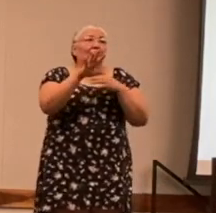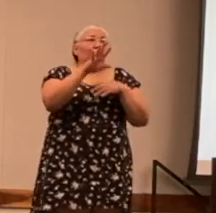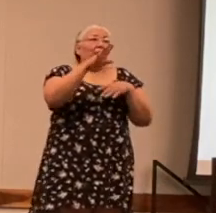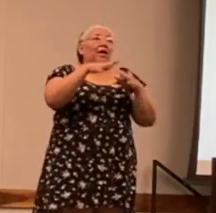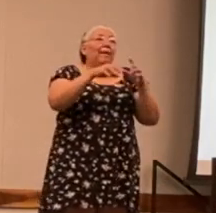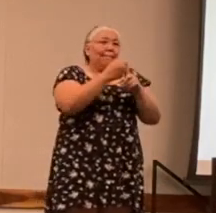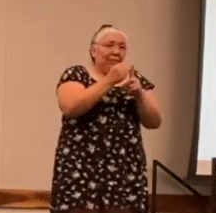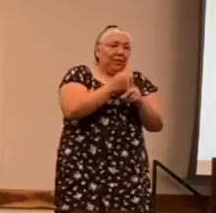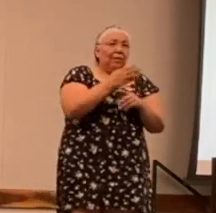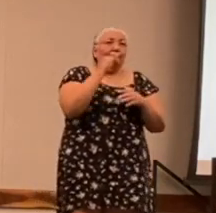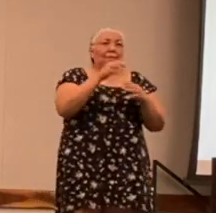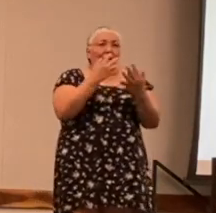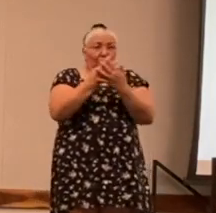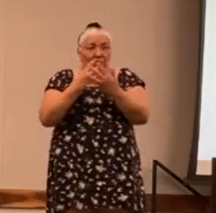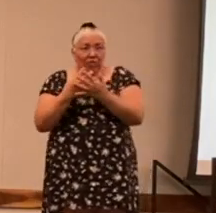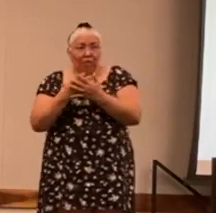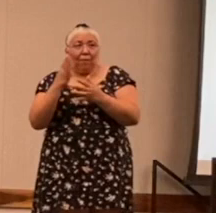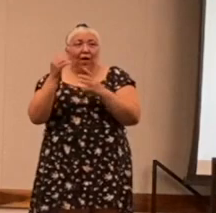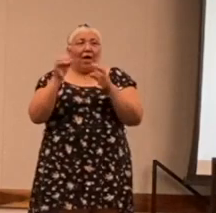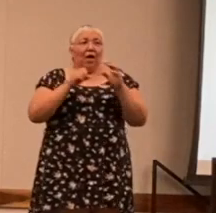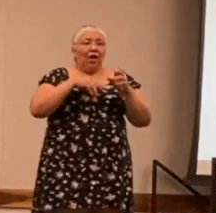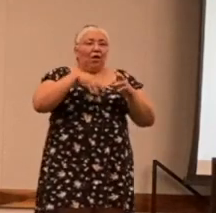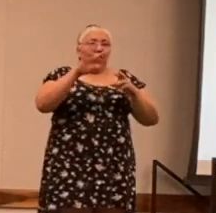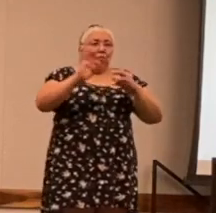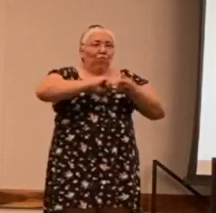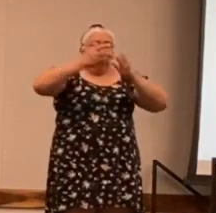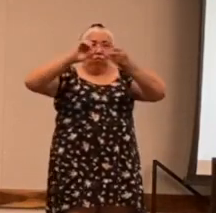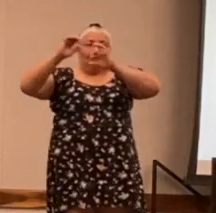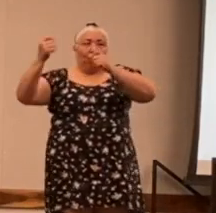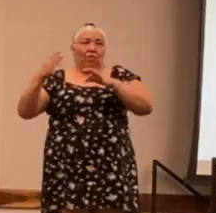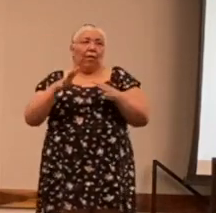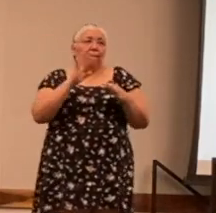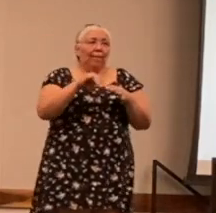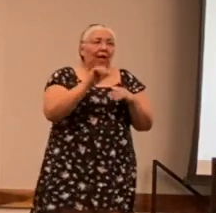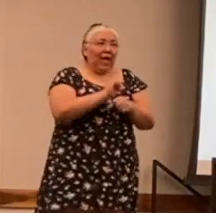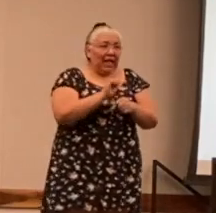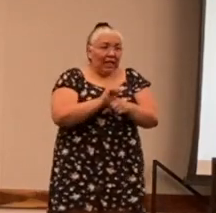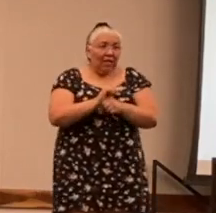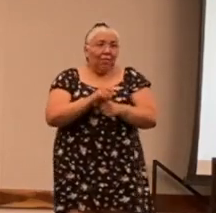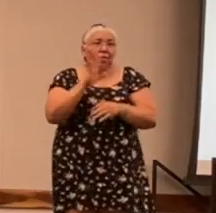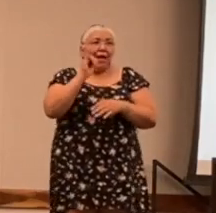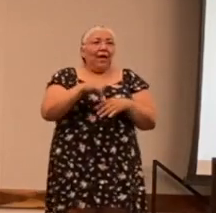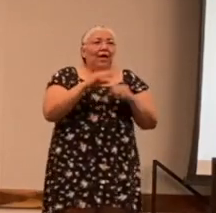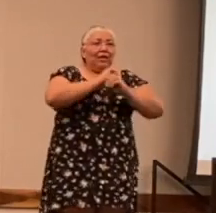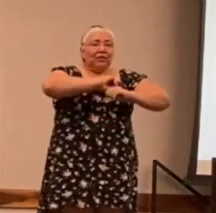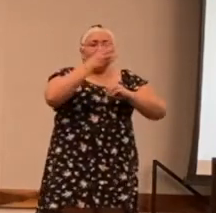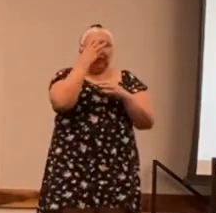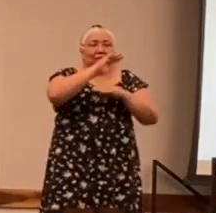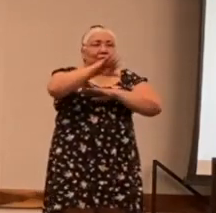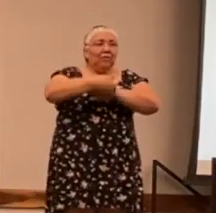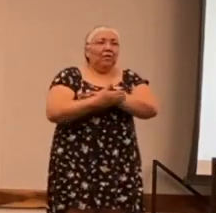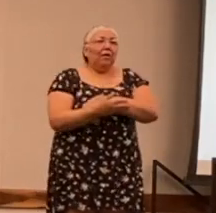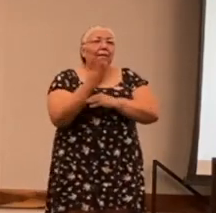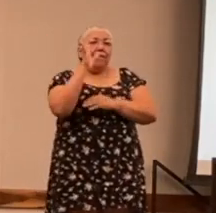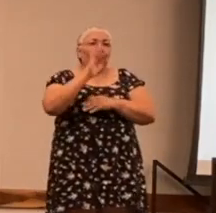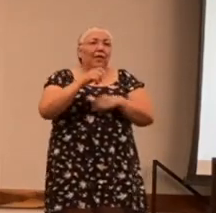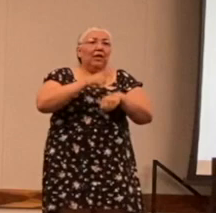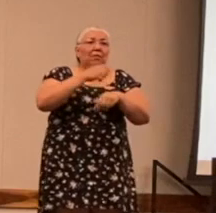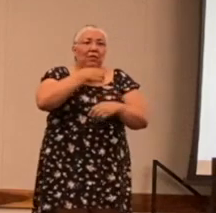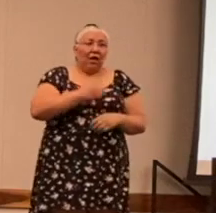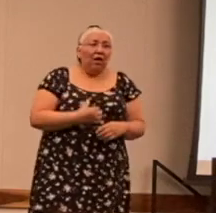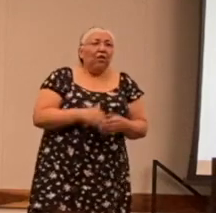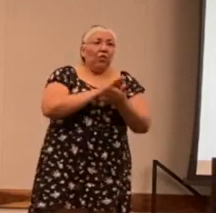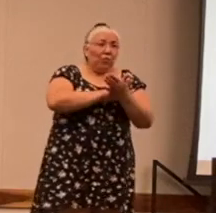by sleepless nights, by times of hunger, by purity, by knowledge, by patience, by kindness, by the Holy Spirit,